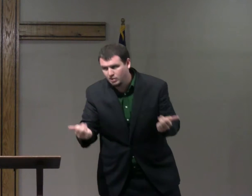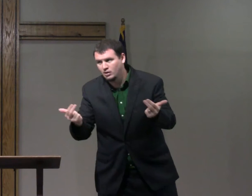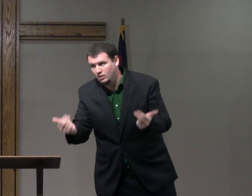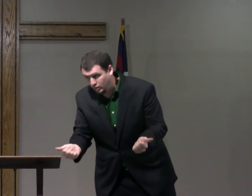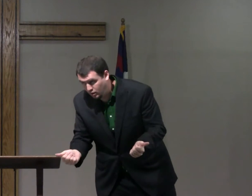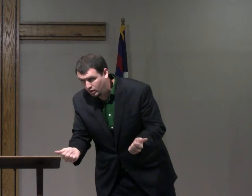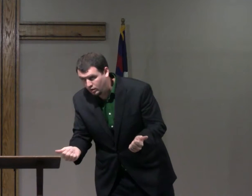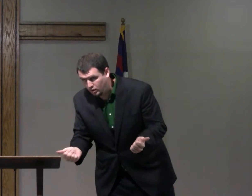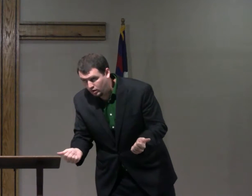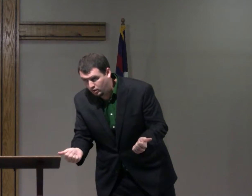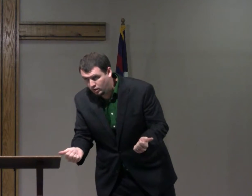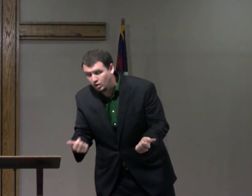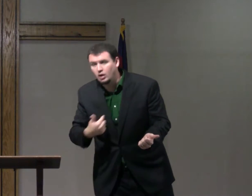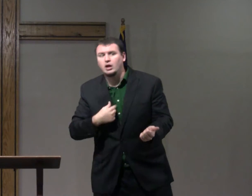ha.